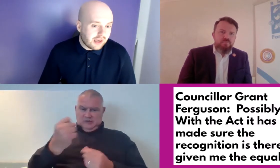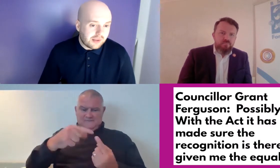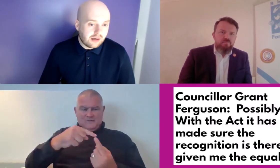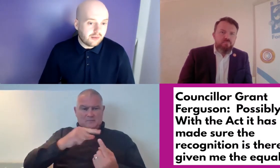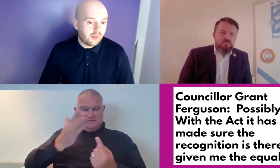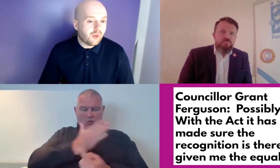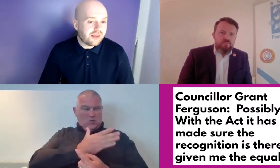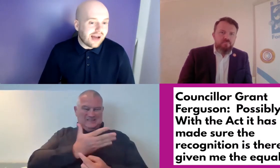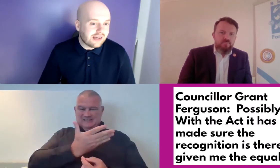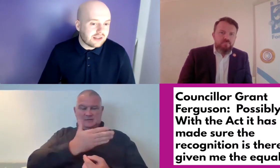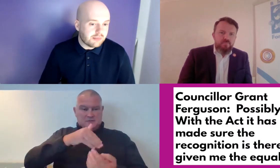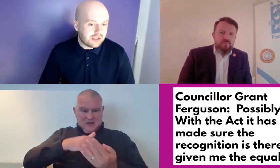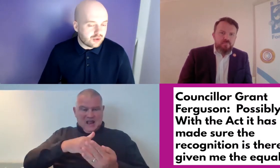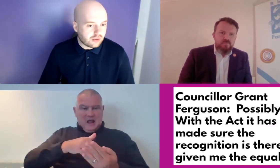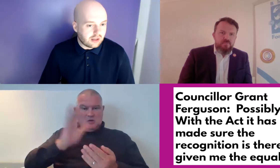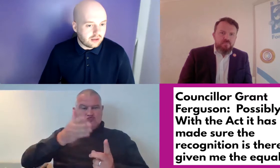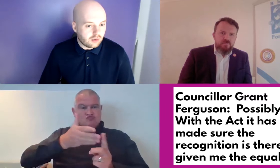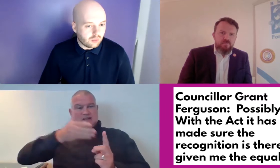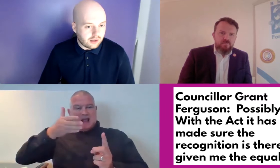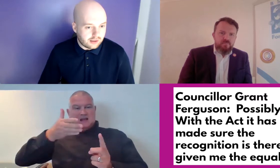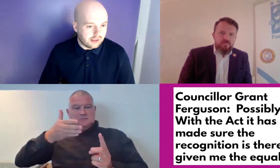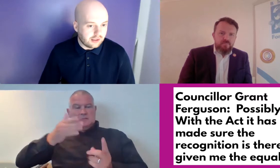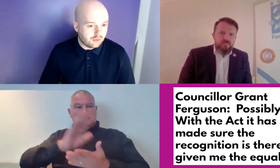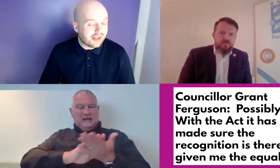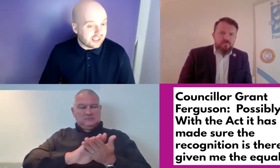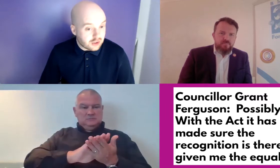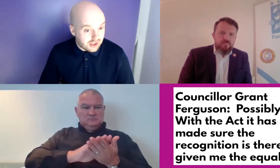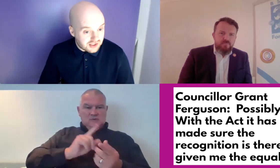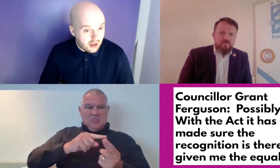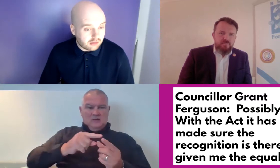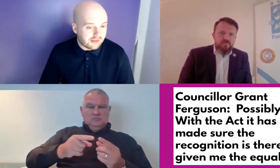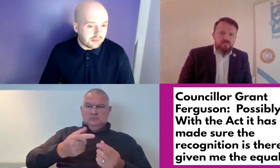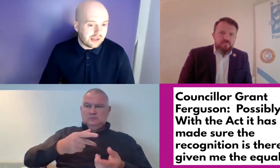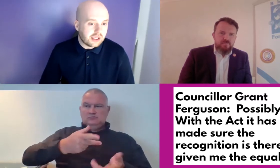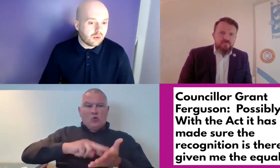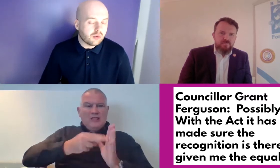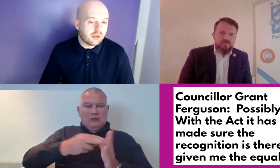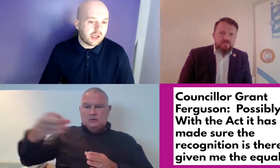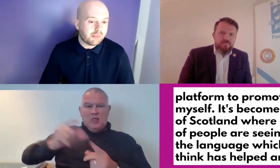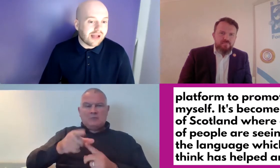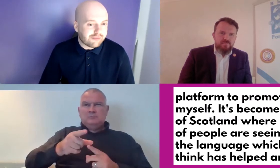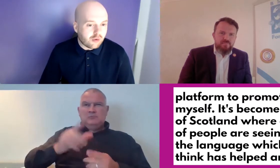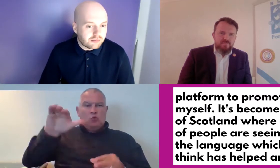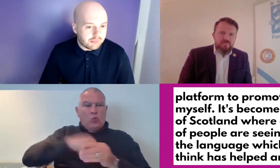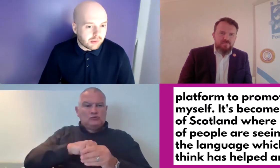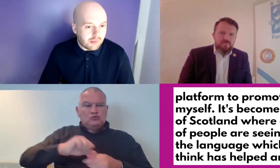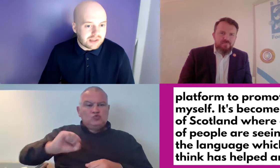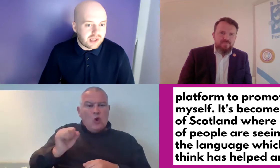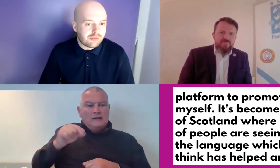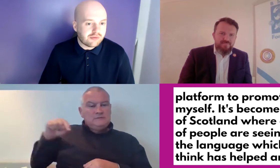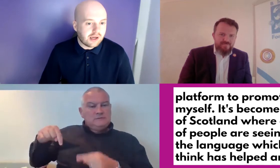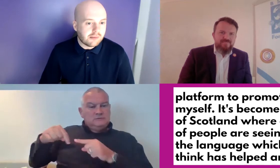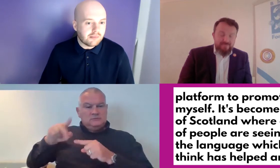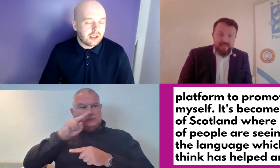Possibly. I mean, with the act, it's made sure that, you know, the recognition is there, giving me the equal platform to promote